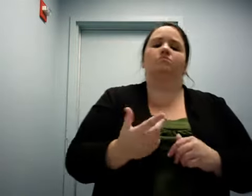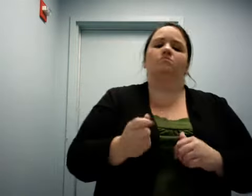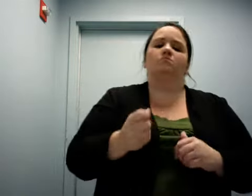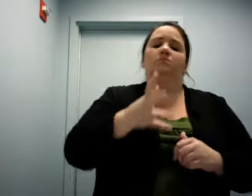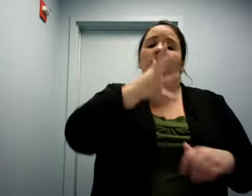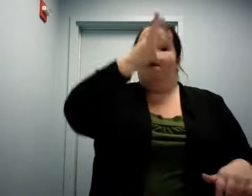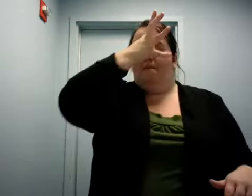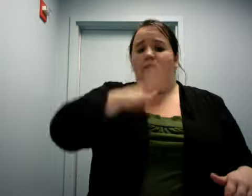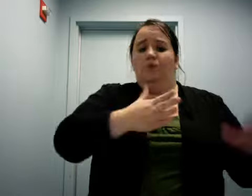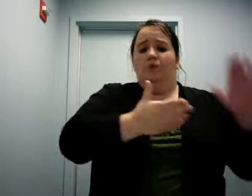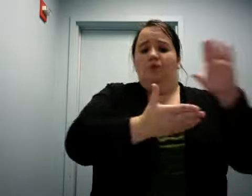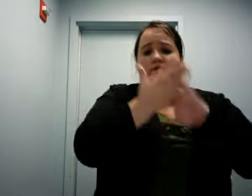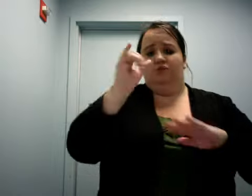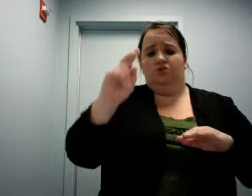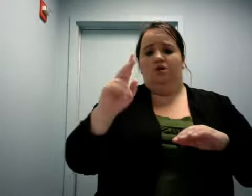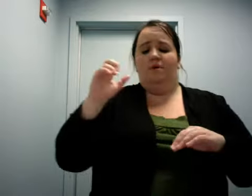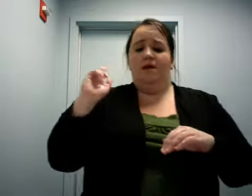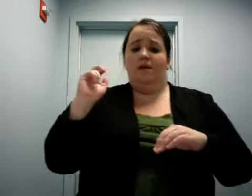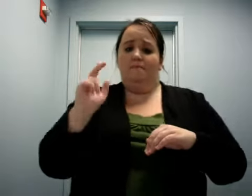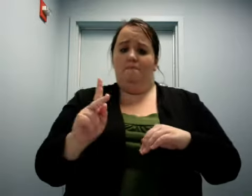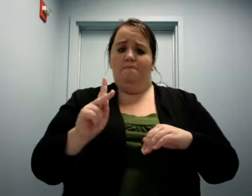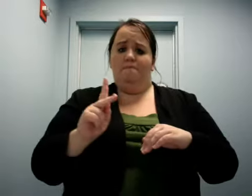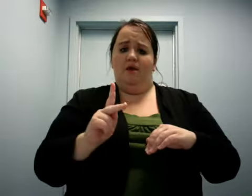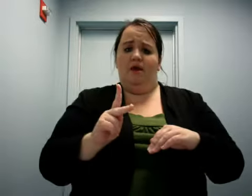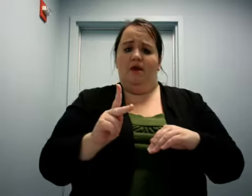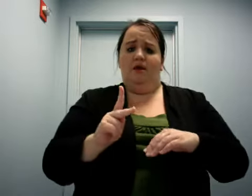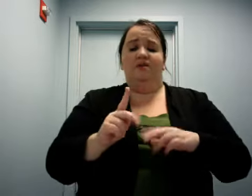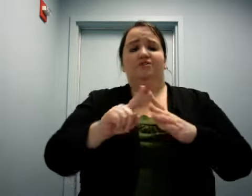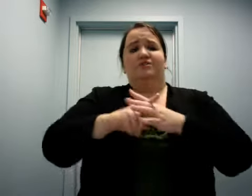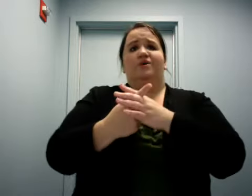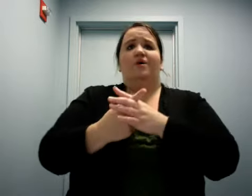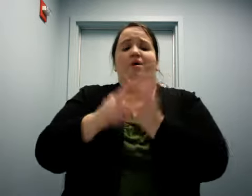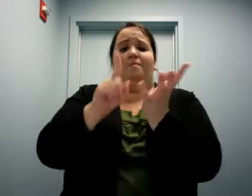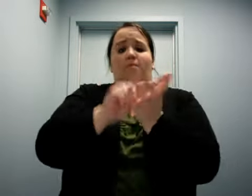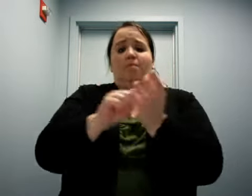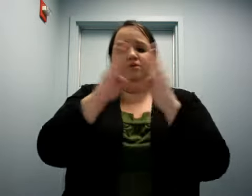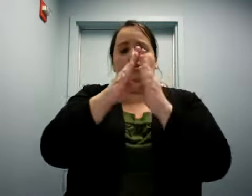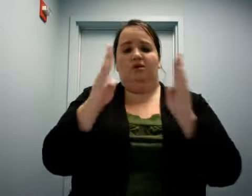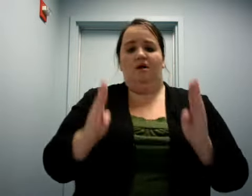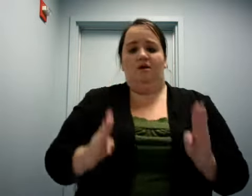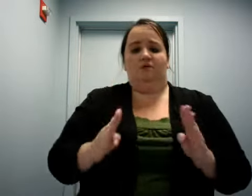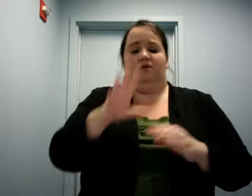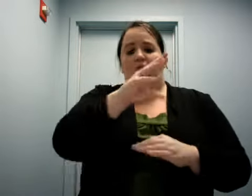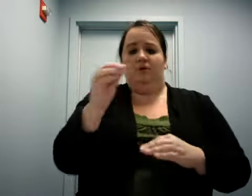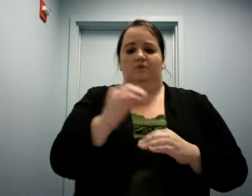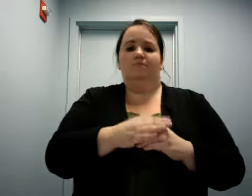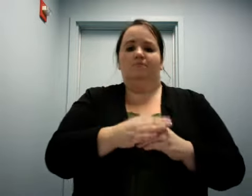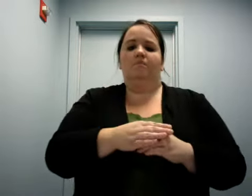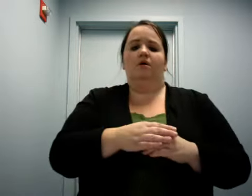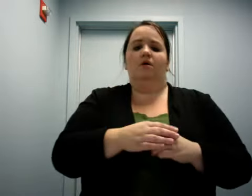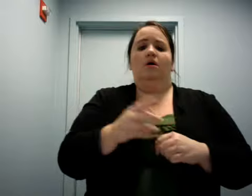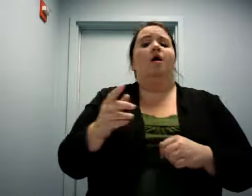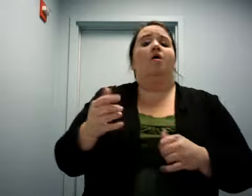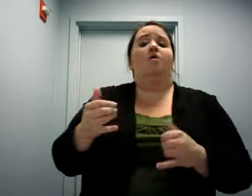job in a bank to follow his dream and start a publishing house? Now the conventional wisdom was that Nigerians don't read literature. He